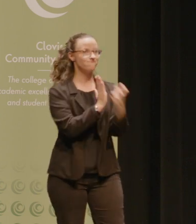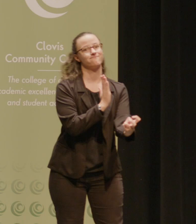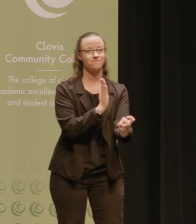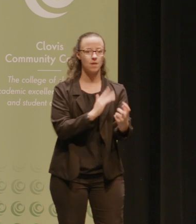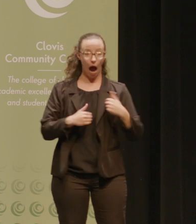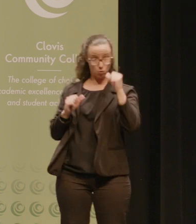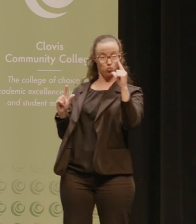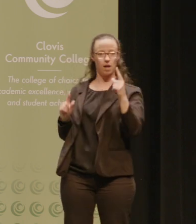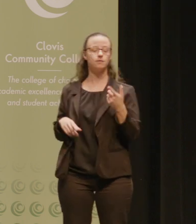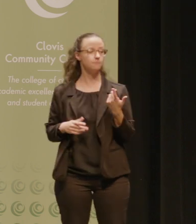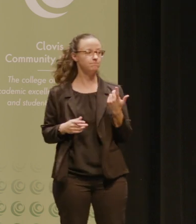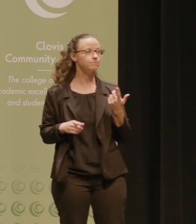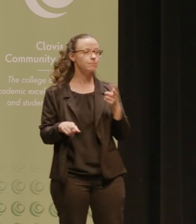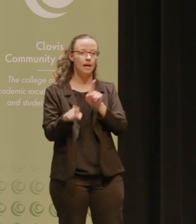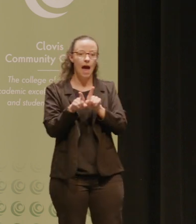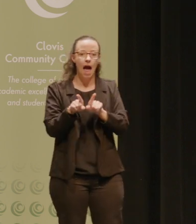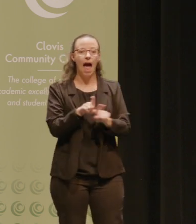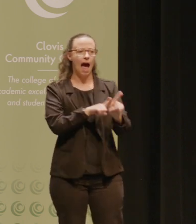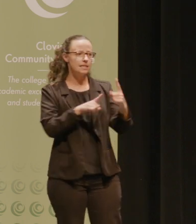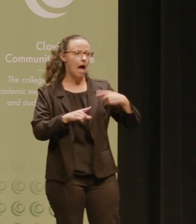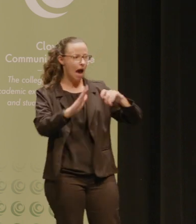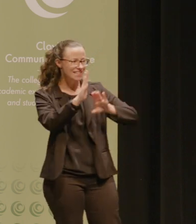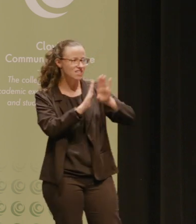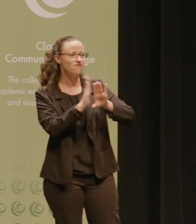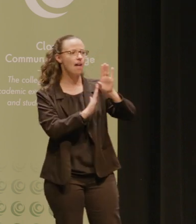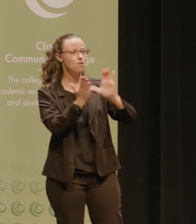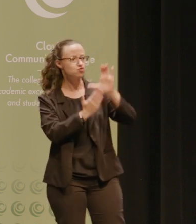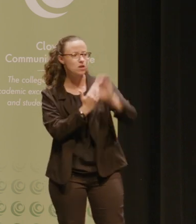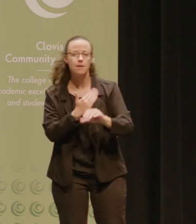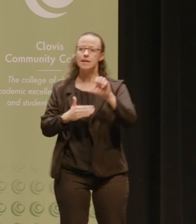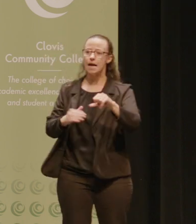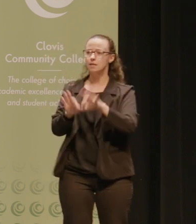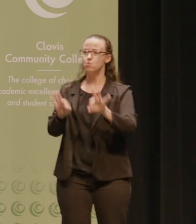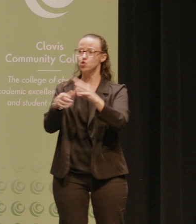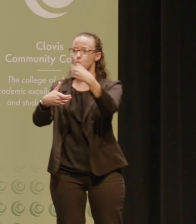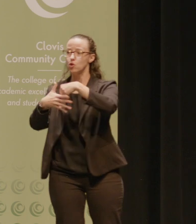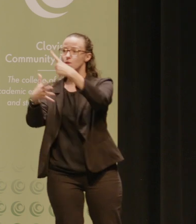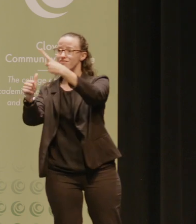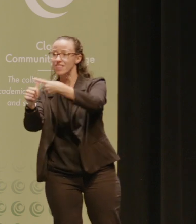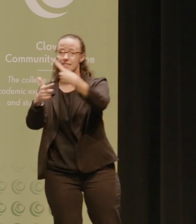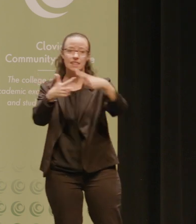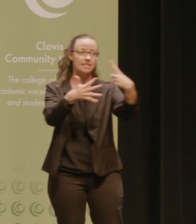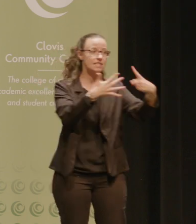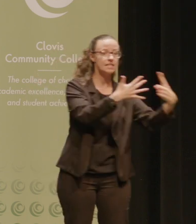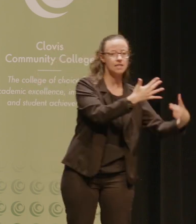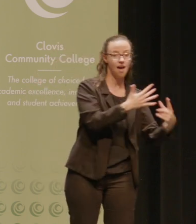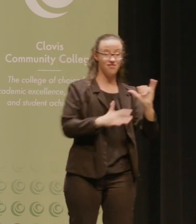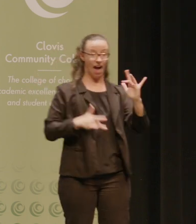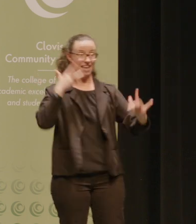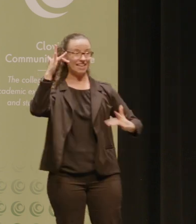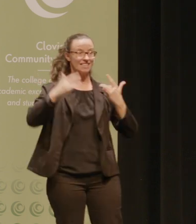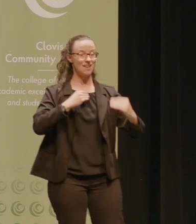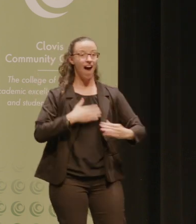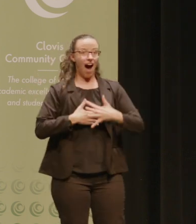me as I dove down and hand curated that content and said, yes, they need to know this, they need to know that, they need to know this. That excitement I